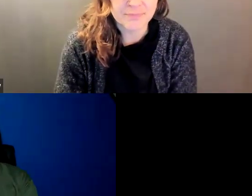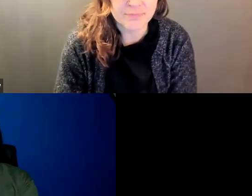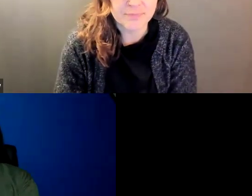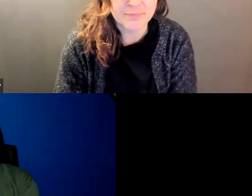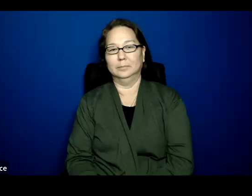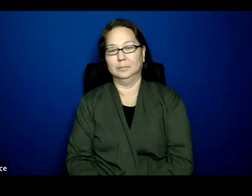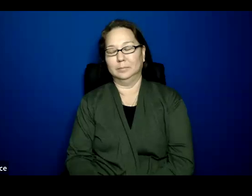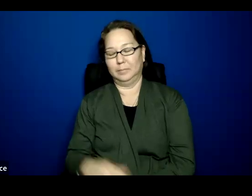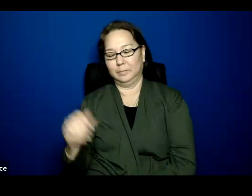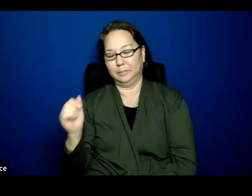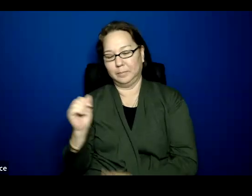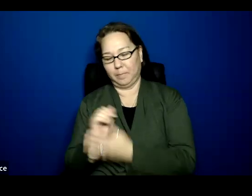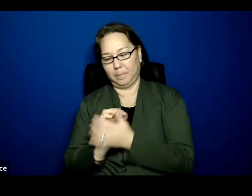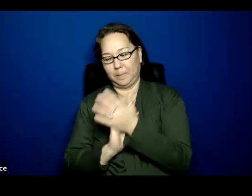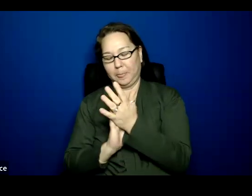implementation of the